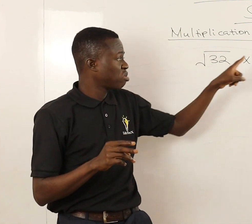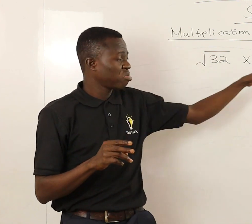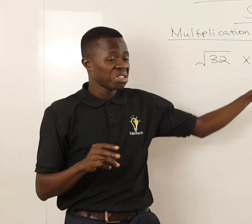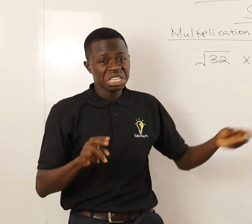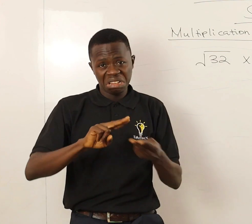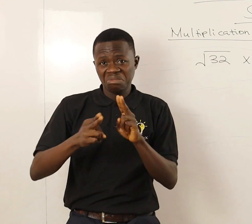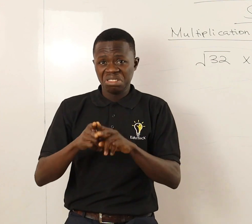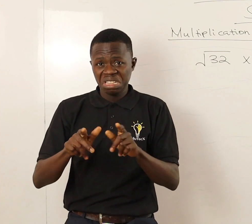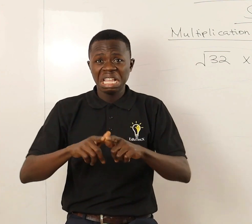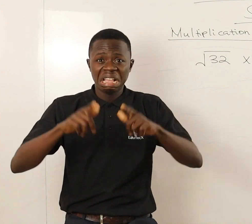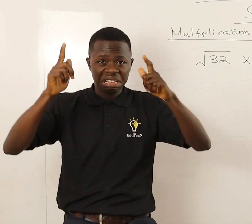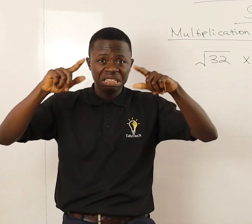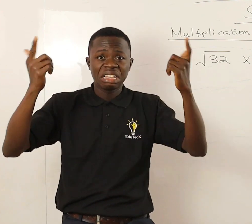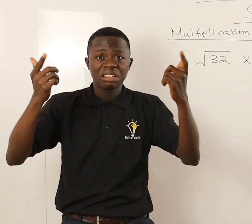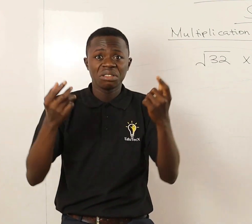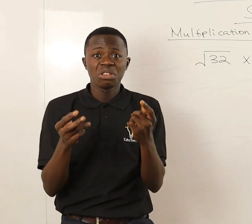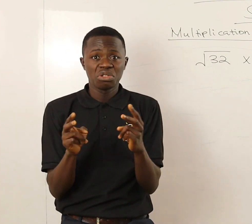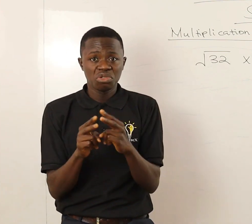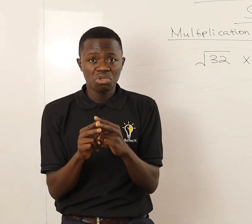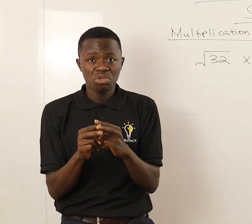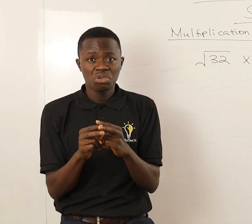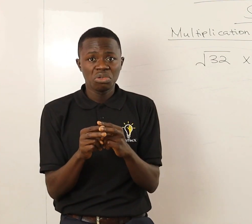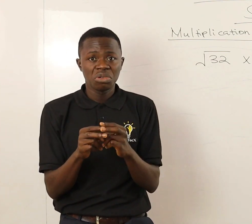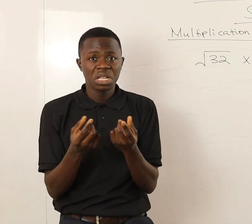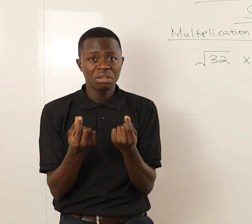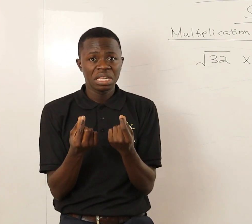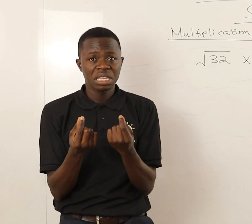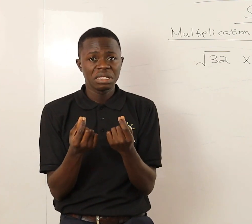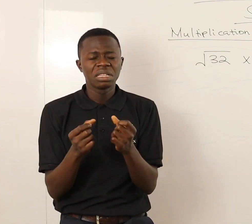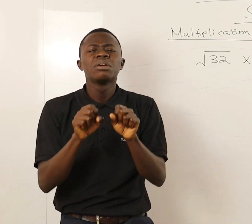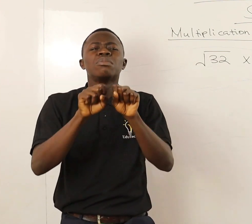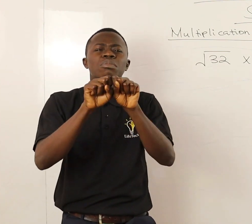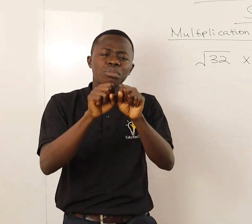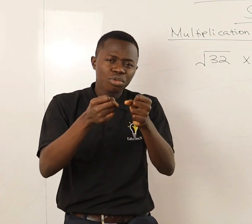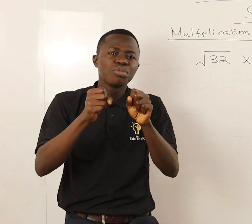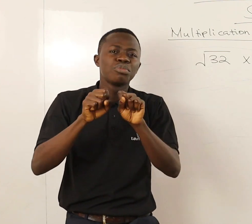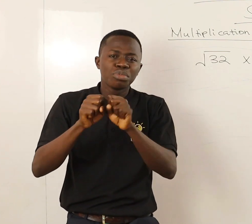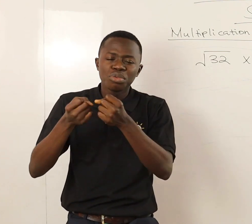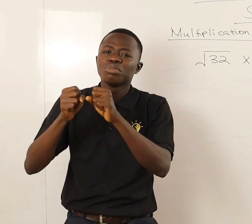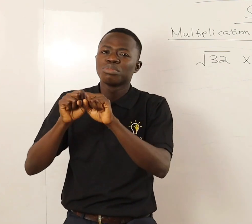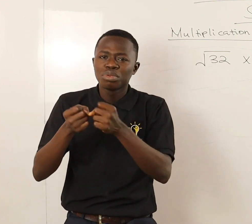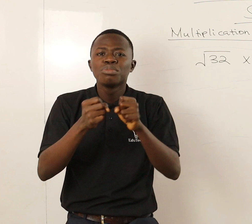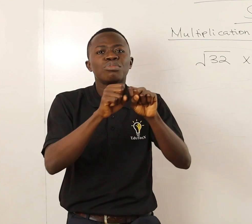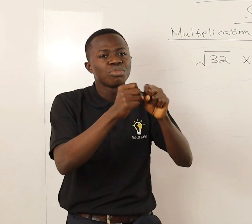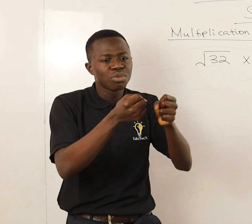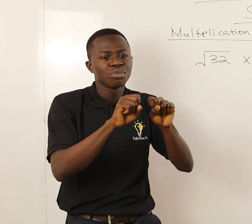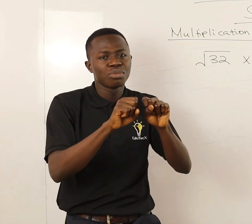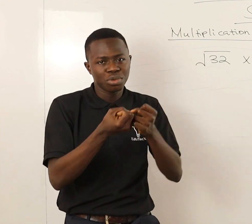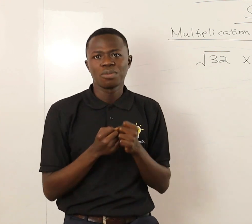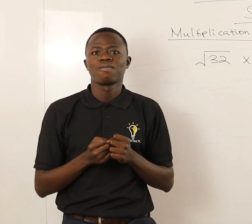have square root of 32, square root of 27, which are complex sets. So we simplify them, or we will simplify